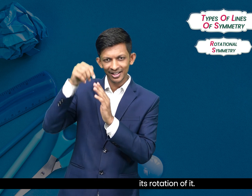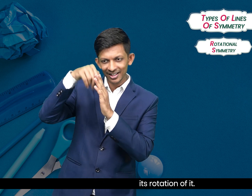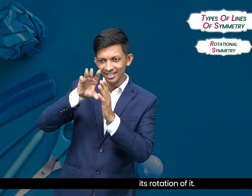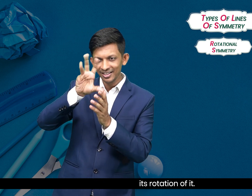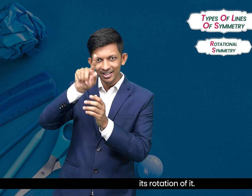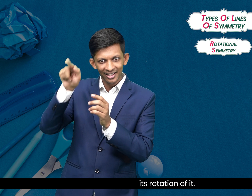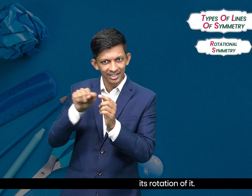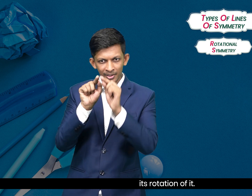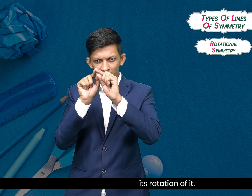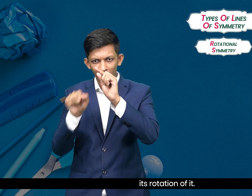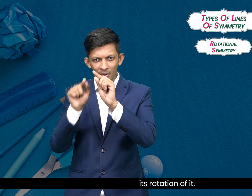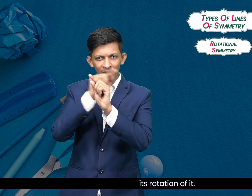of it.